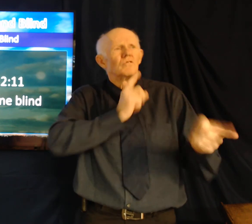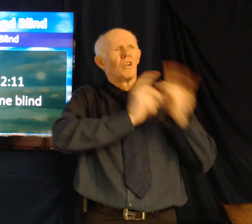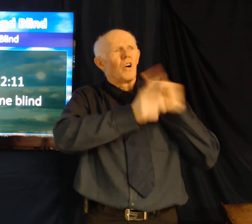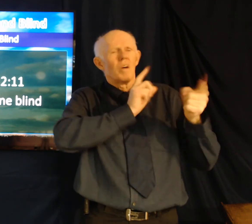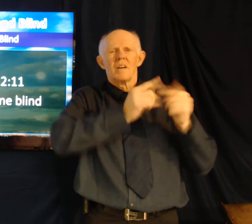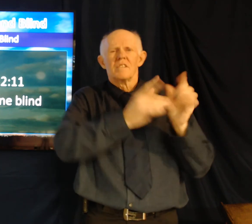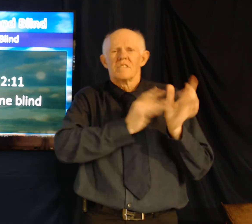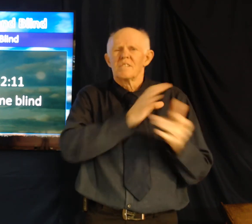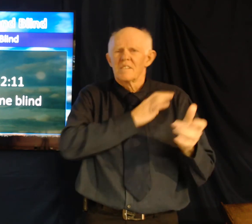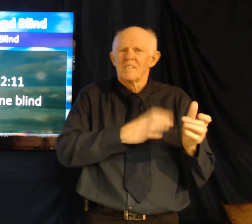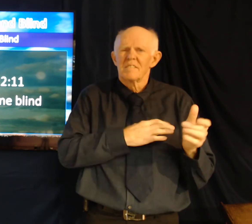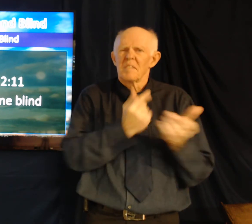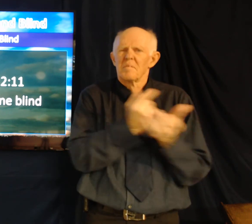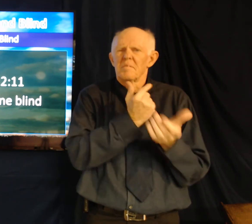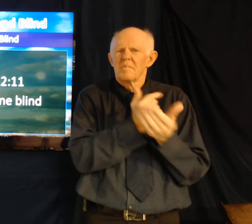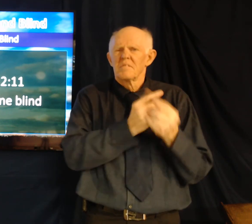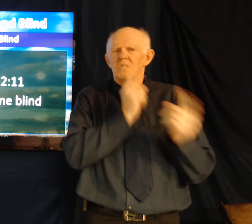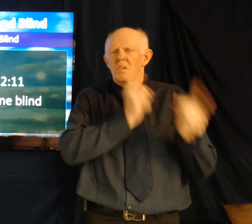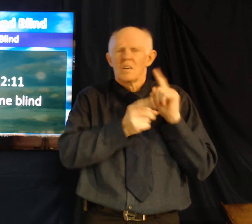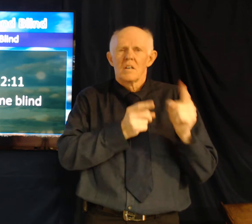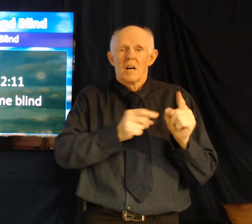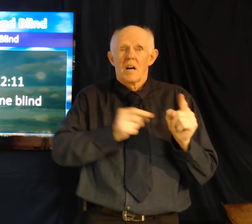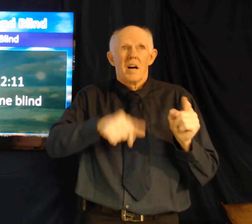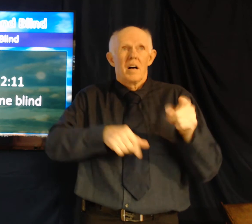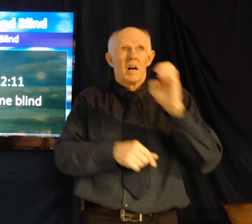And they talked about the gospel.